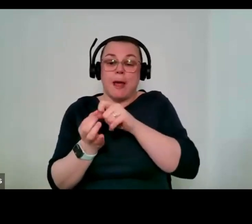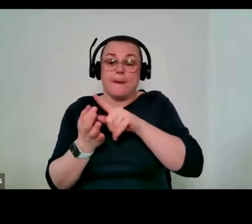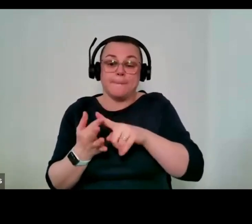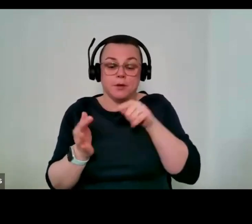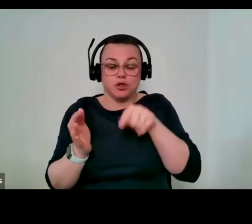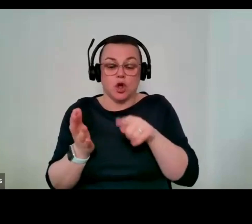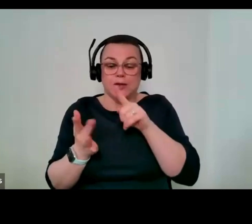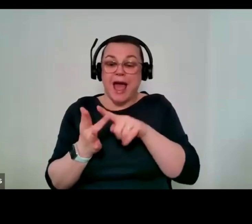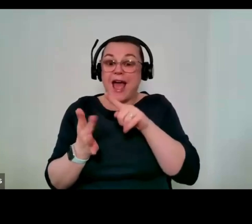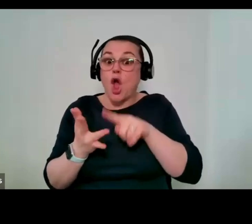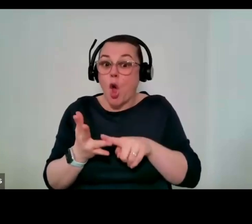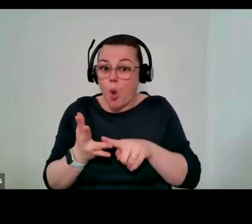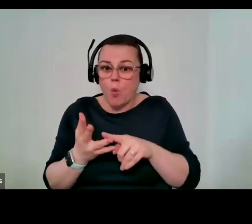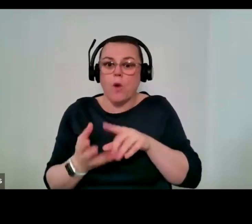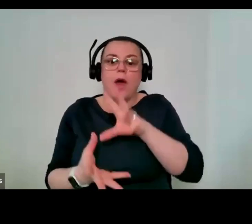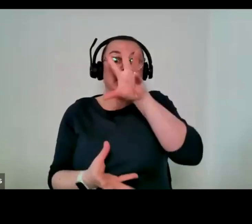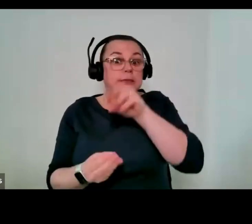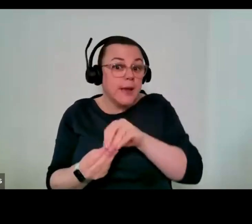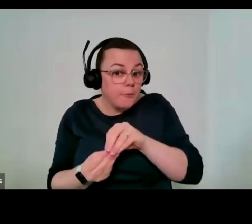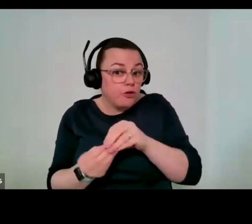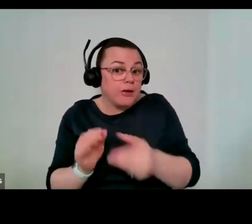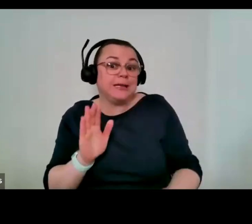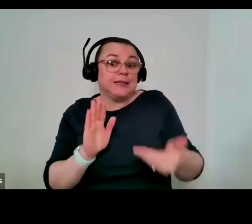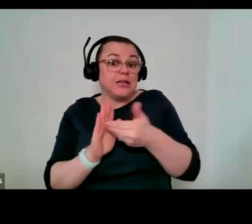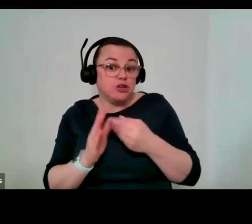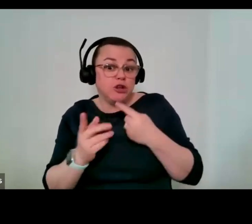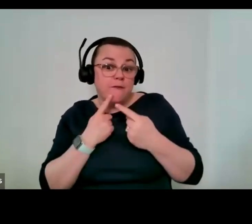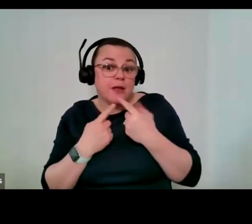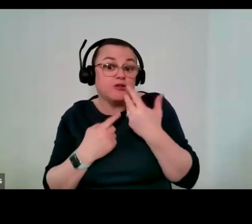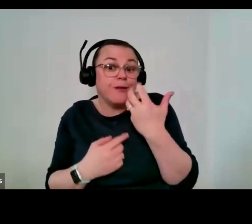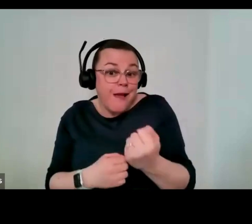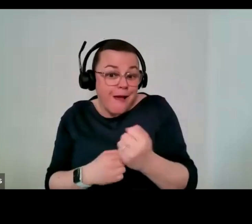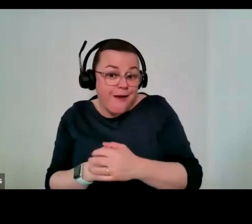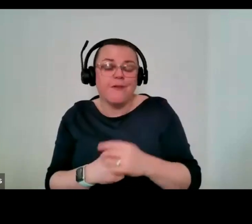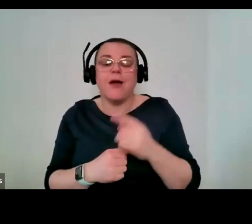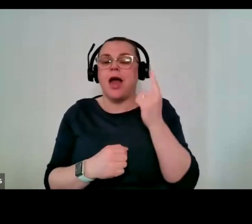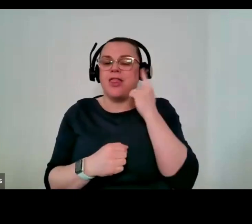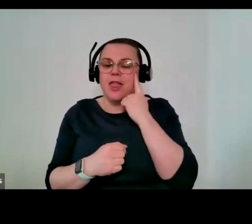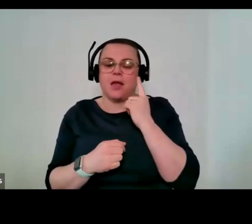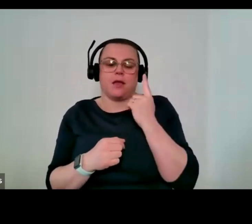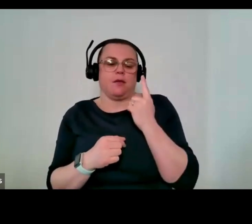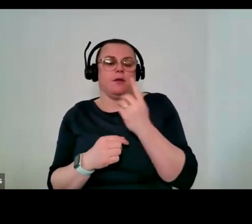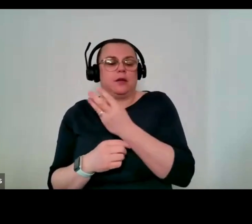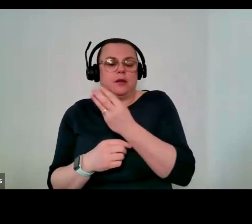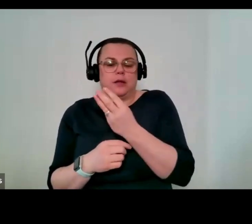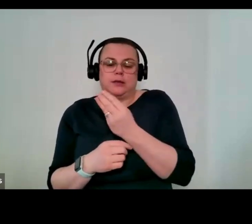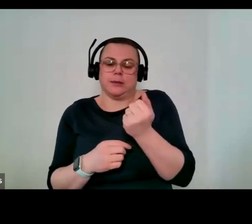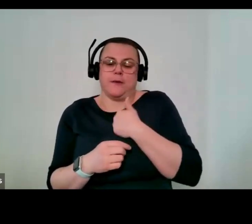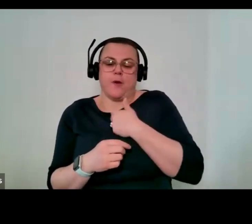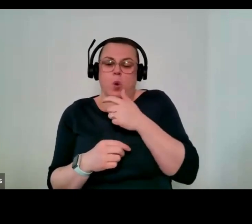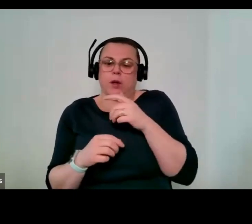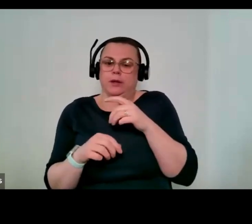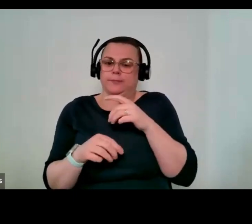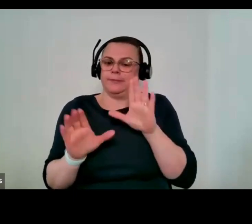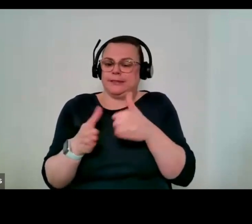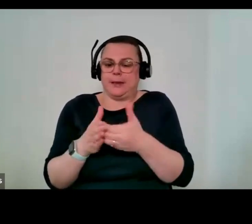additional information and resources for you to explore. I think a member of the team is dropping some links in the chat for you now.